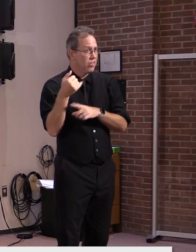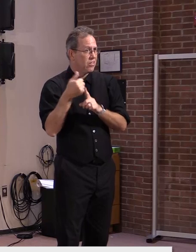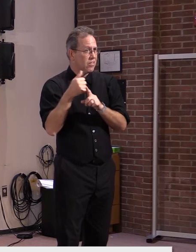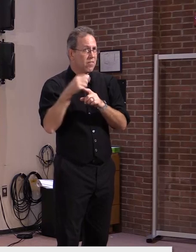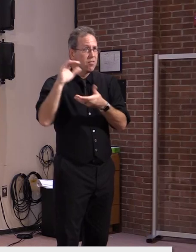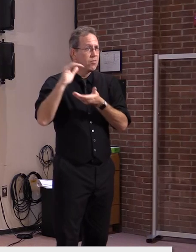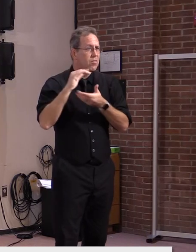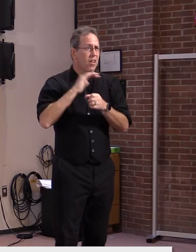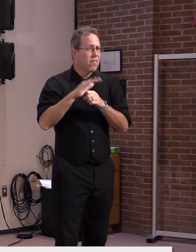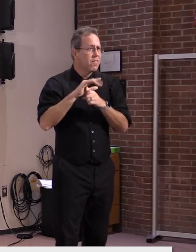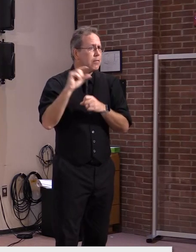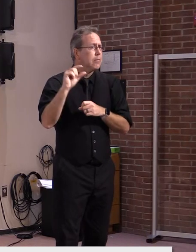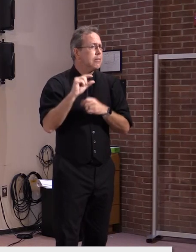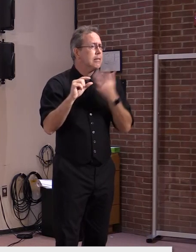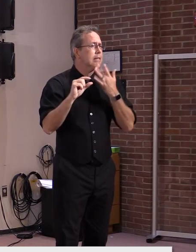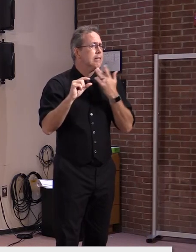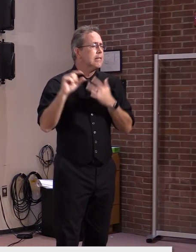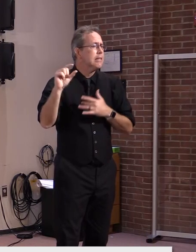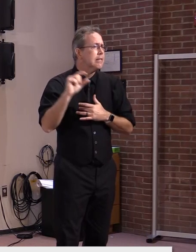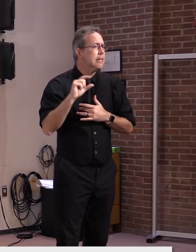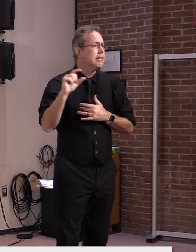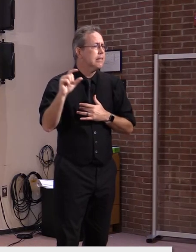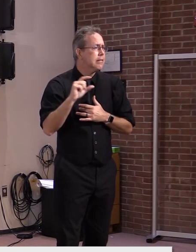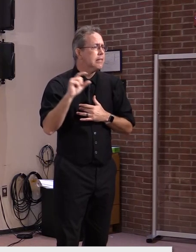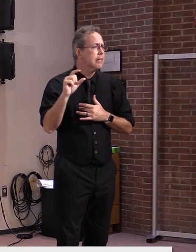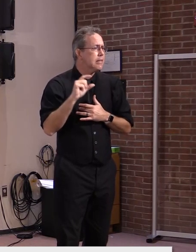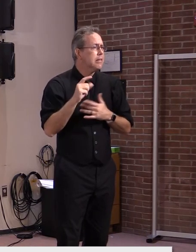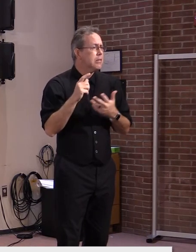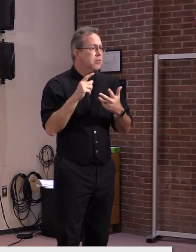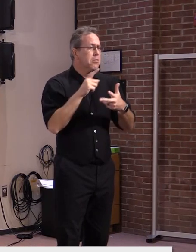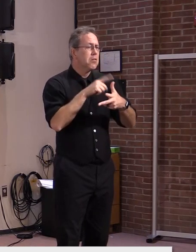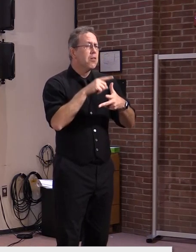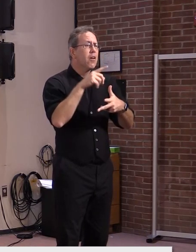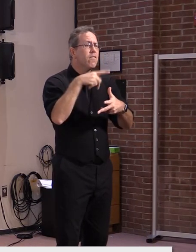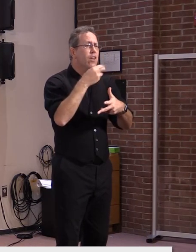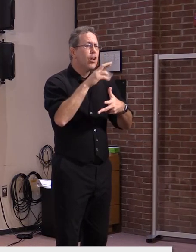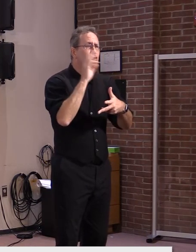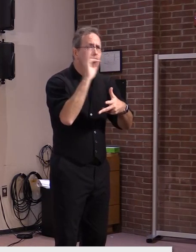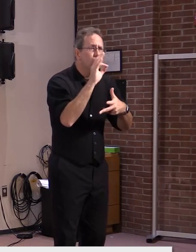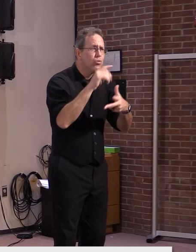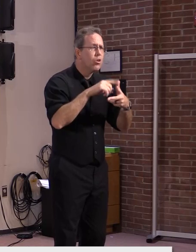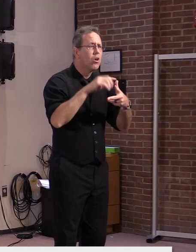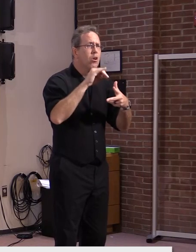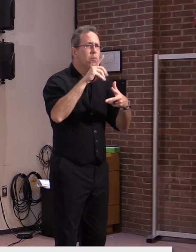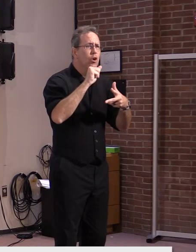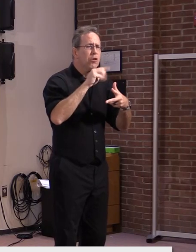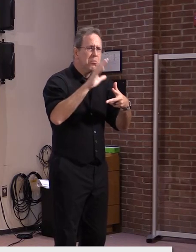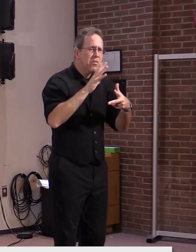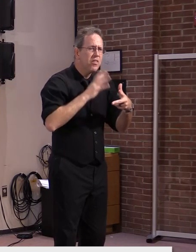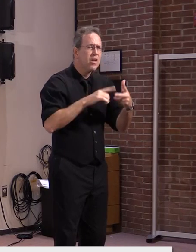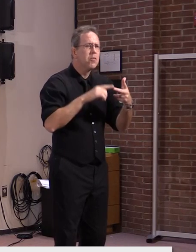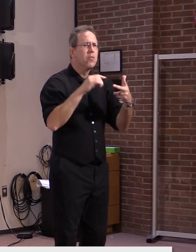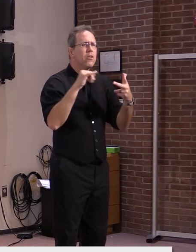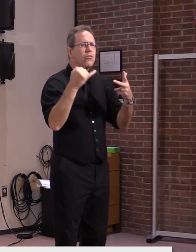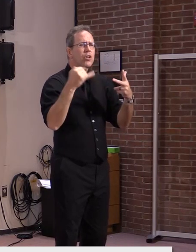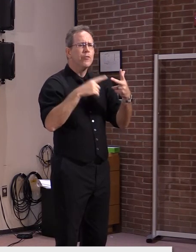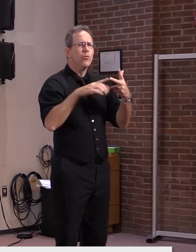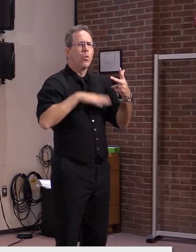this state. Moderna and Pfizer have been much more abundant as it comes in. But I'll follow up,